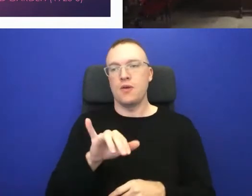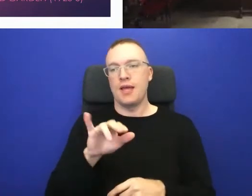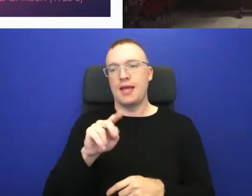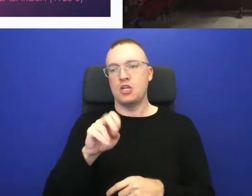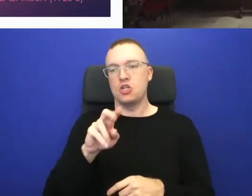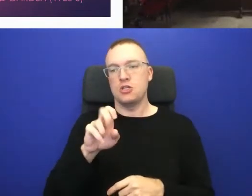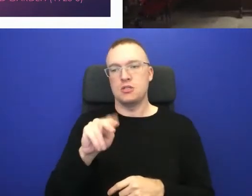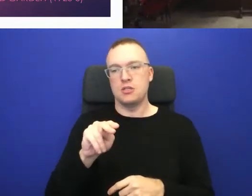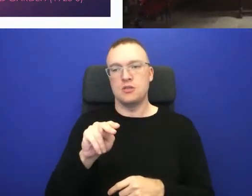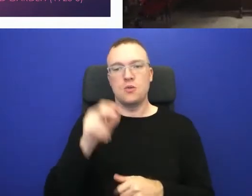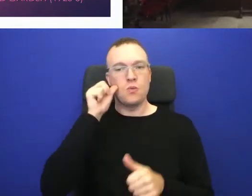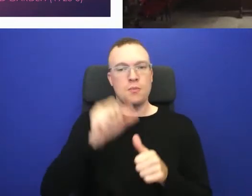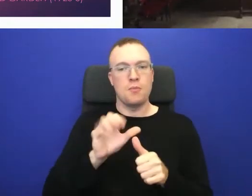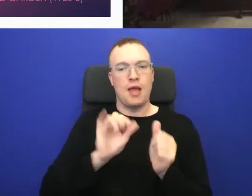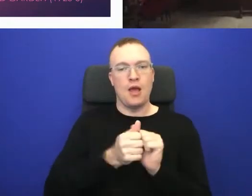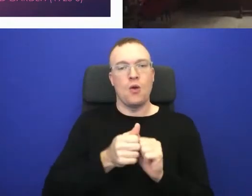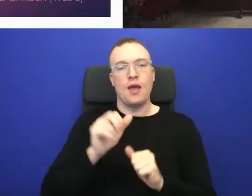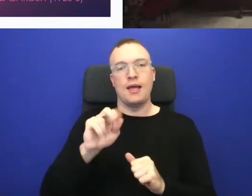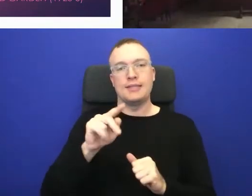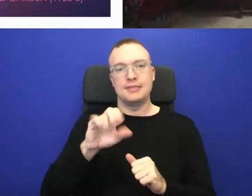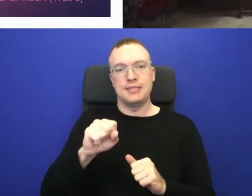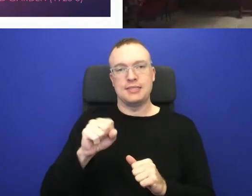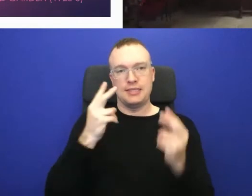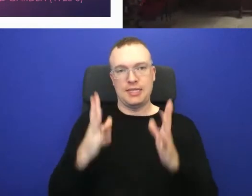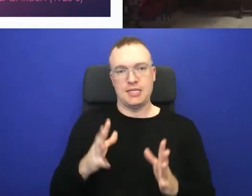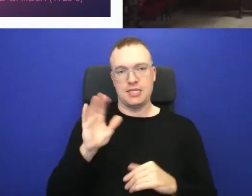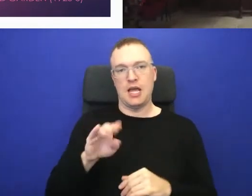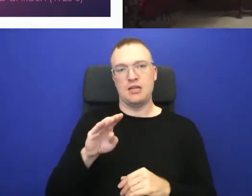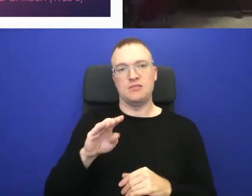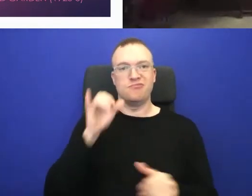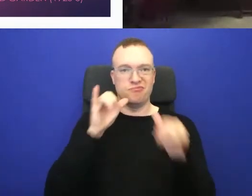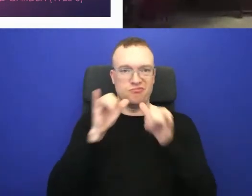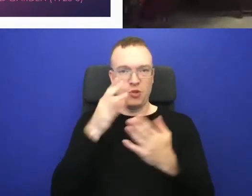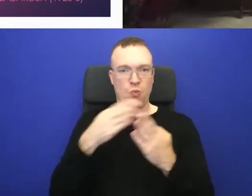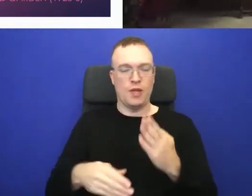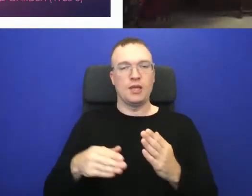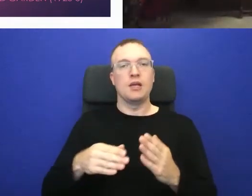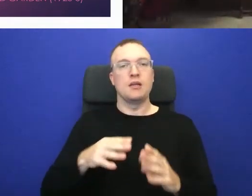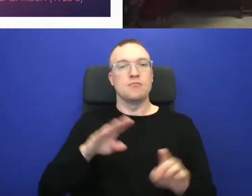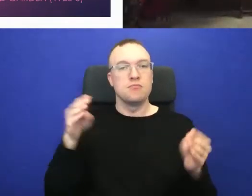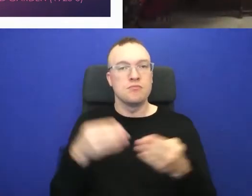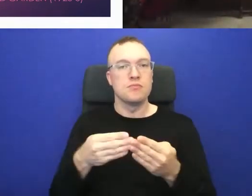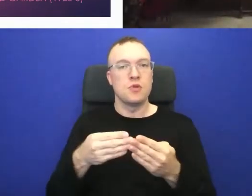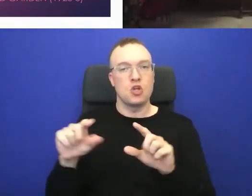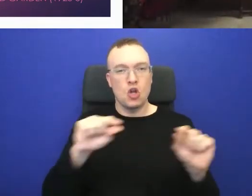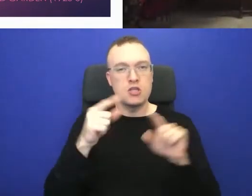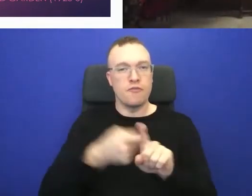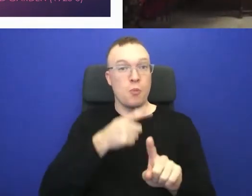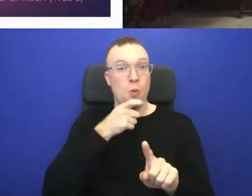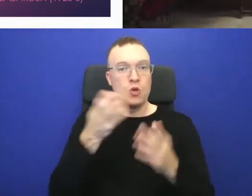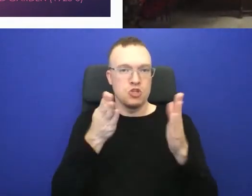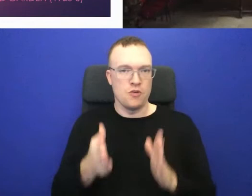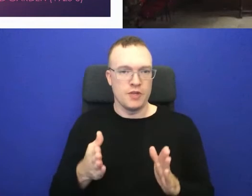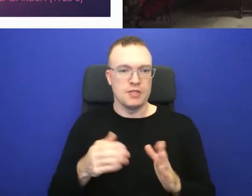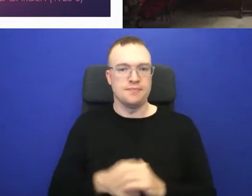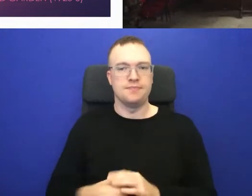recalls how the antics of the guests on these boozy weekends attracted gossip from the servants. Quote,